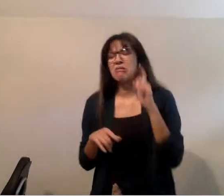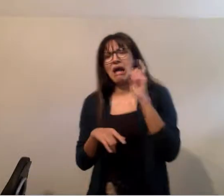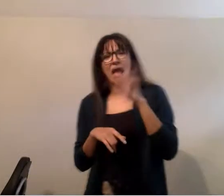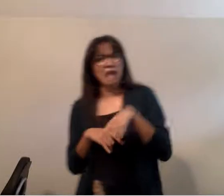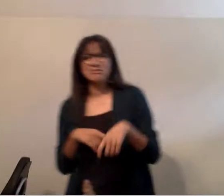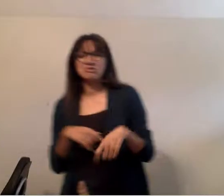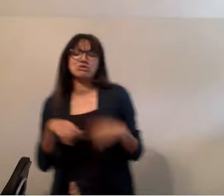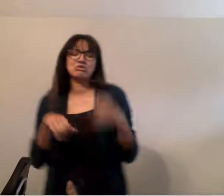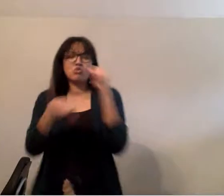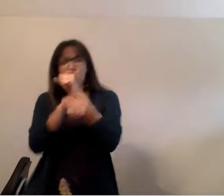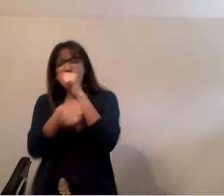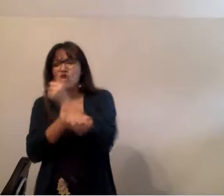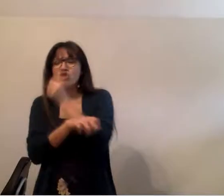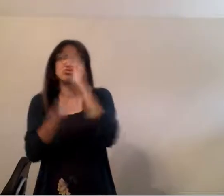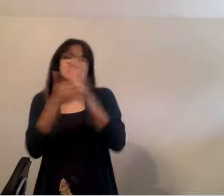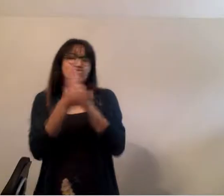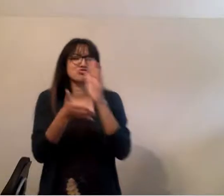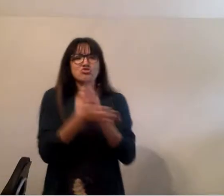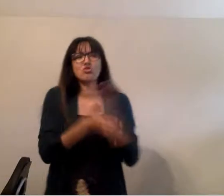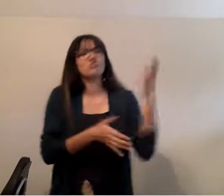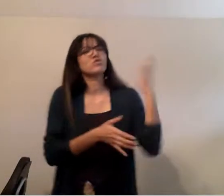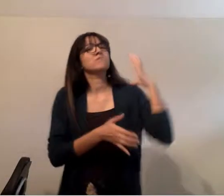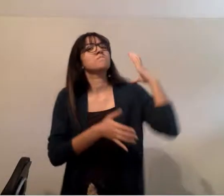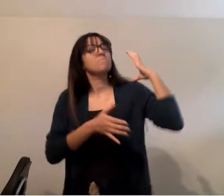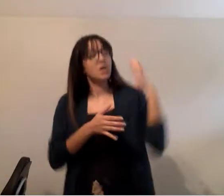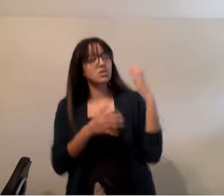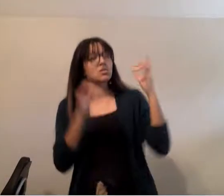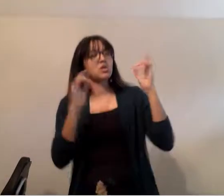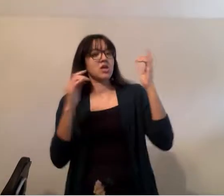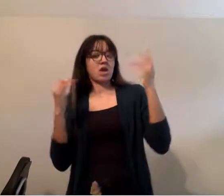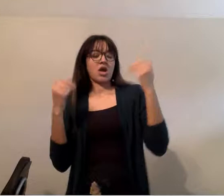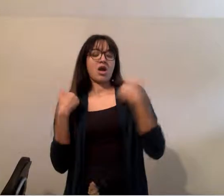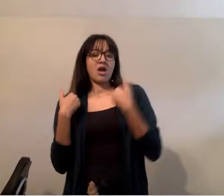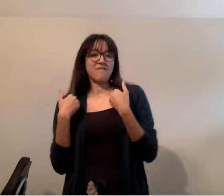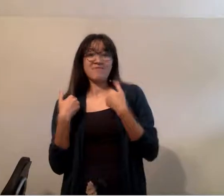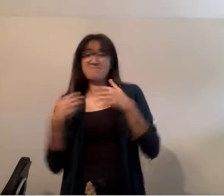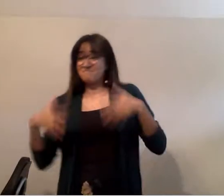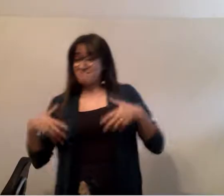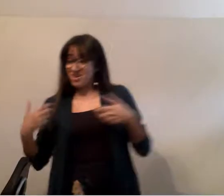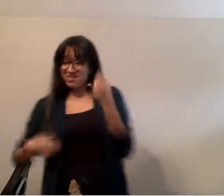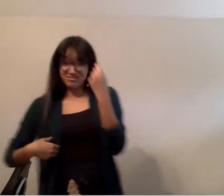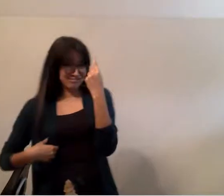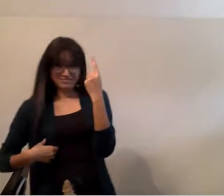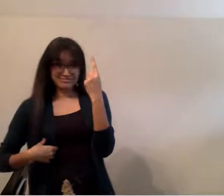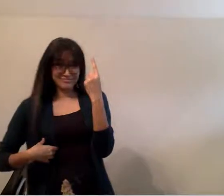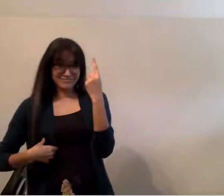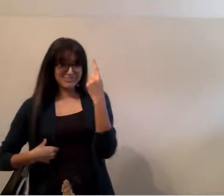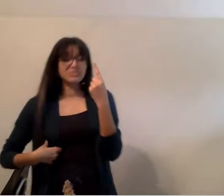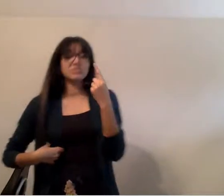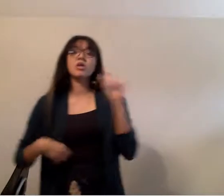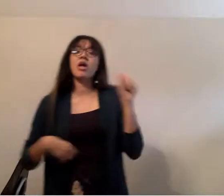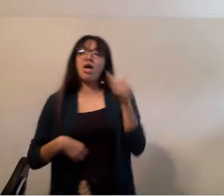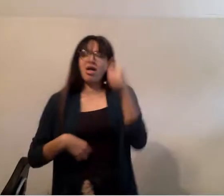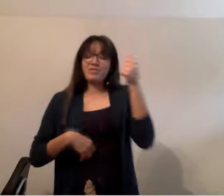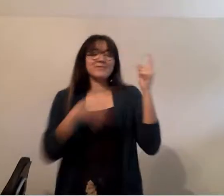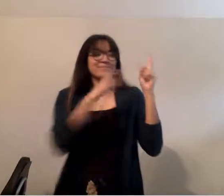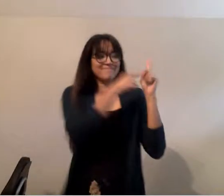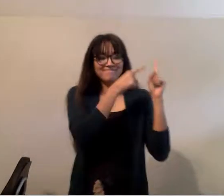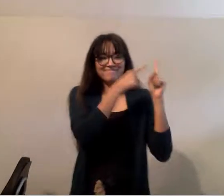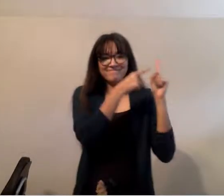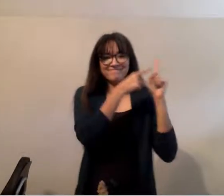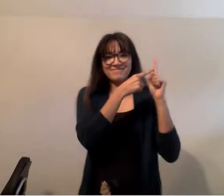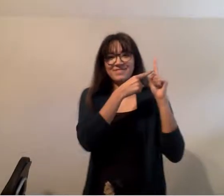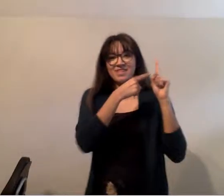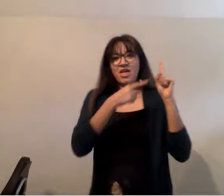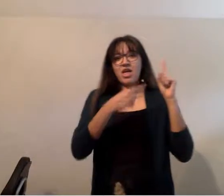civilization, and the monkey does not know what that is, which is why we have another guy in our brain, the rational decision maker, who gives us the